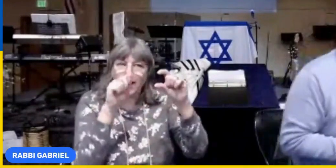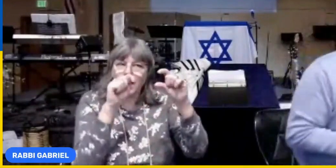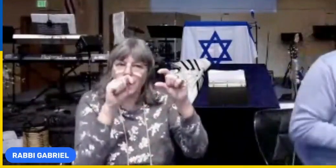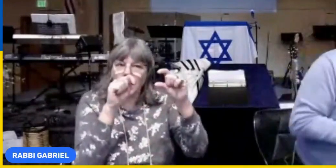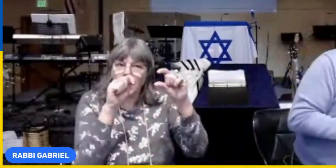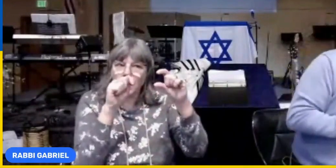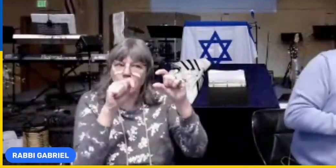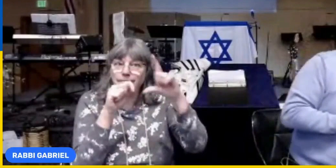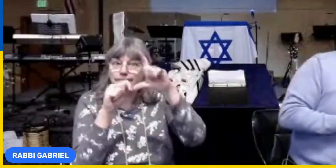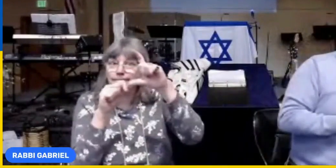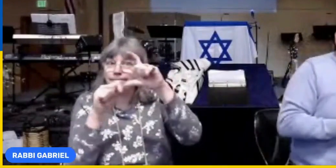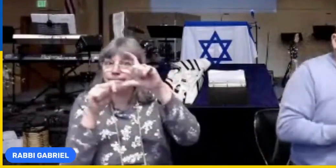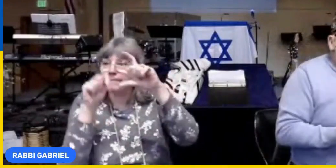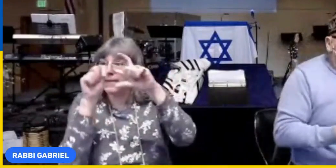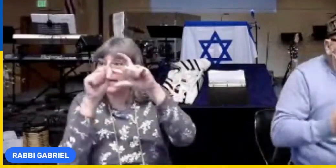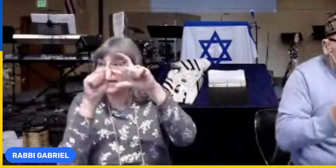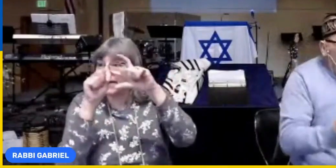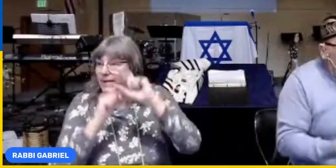says,